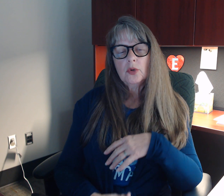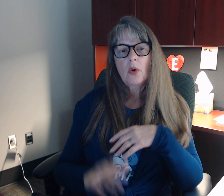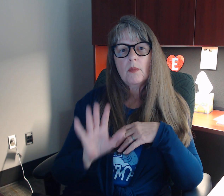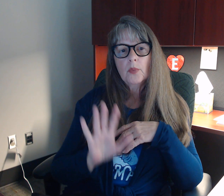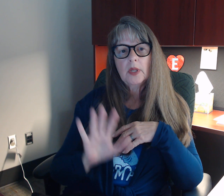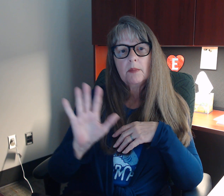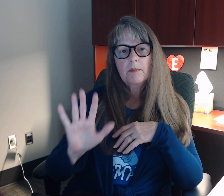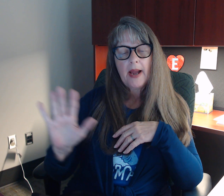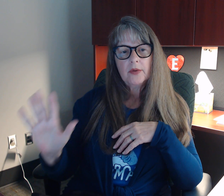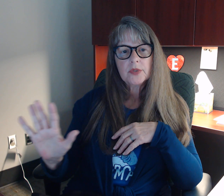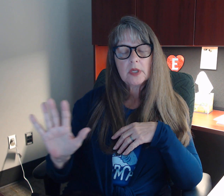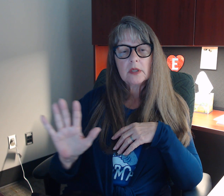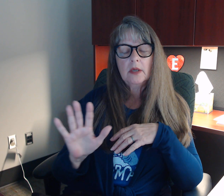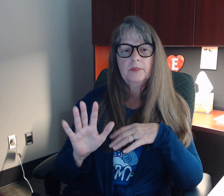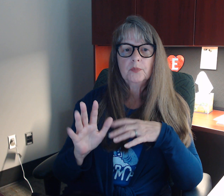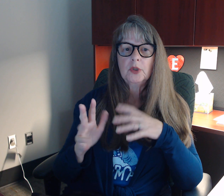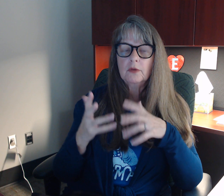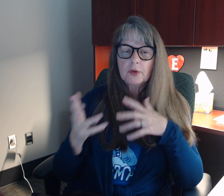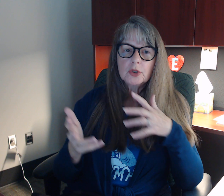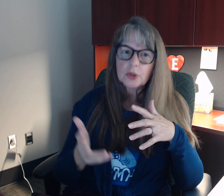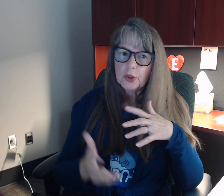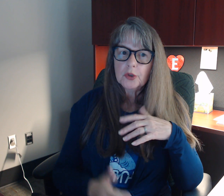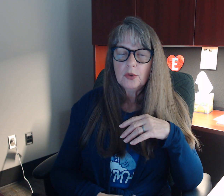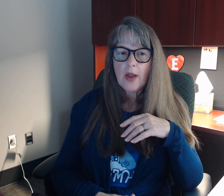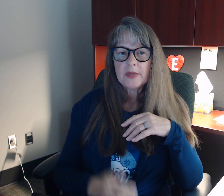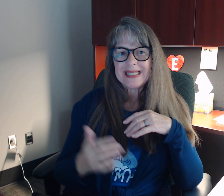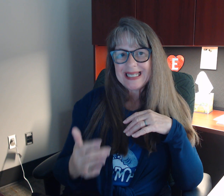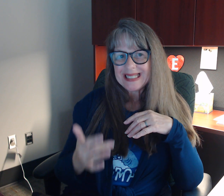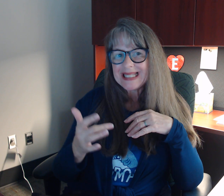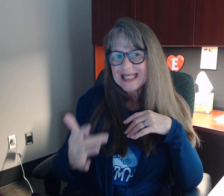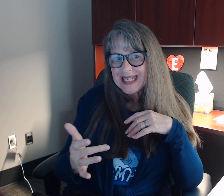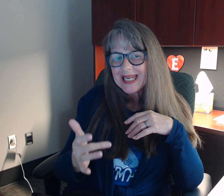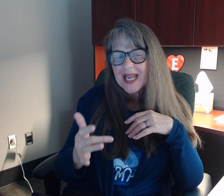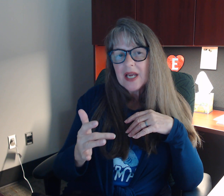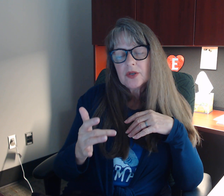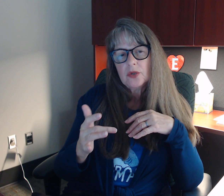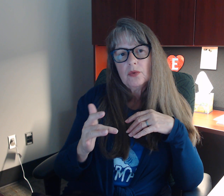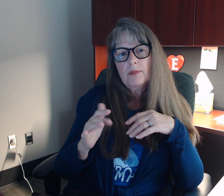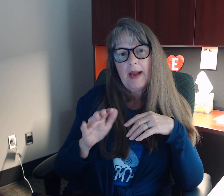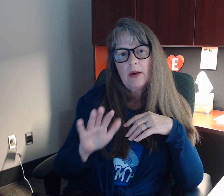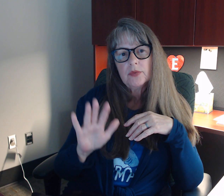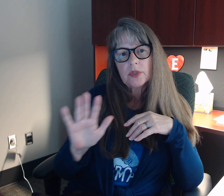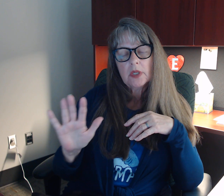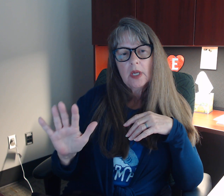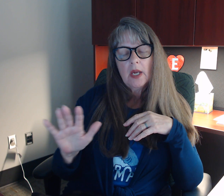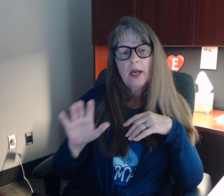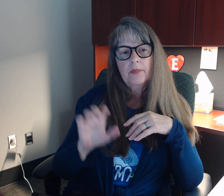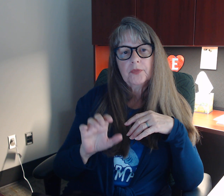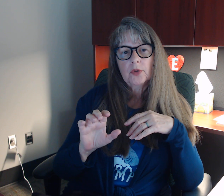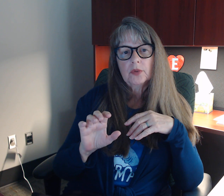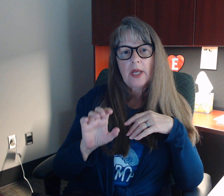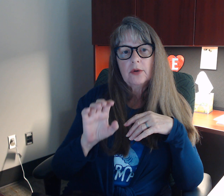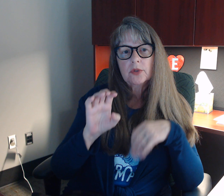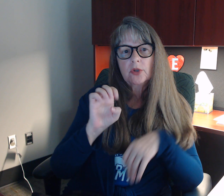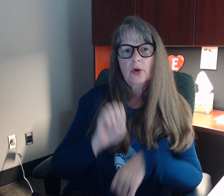don't really bounce. When you first learn, you have a tendency to bounce your letters. You don't want